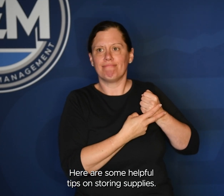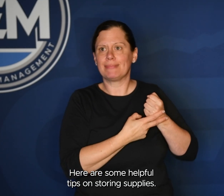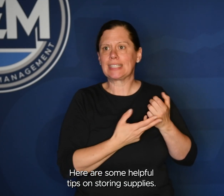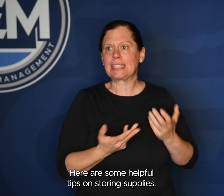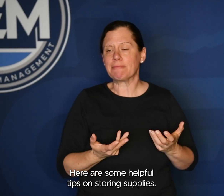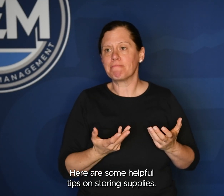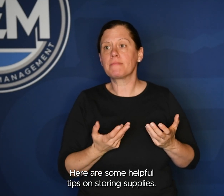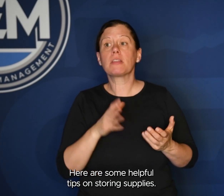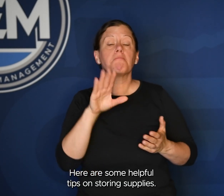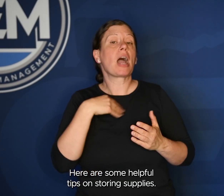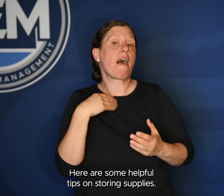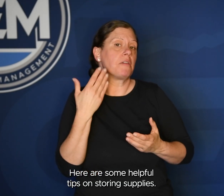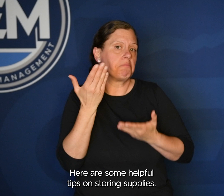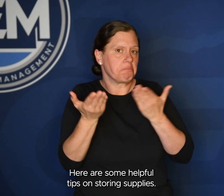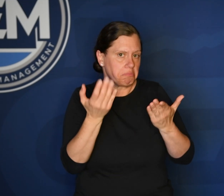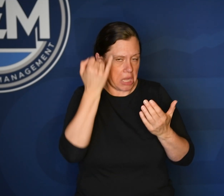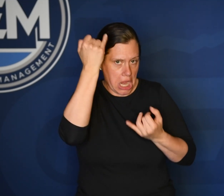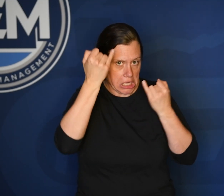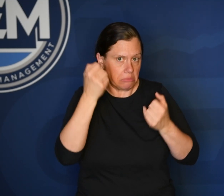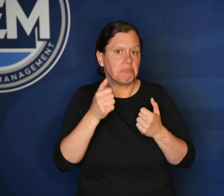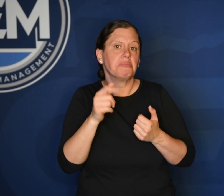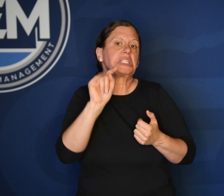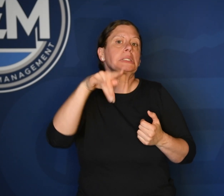tips on storing supplies.